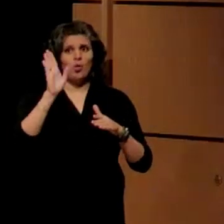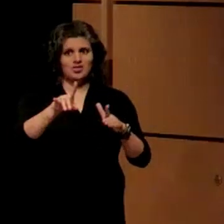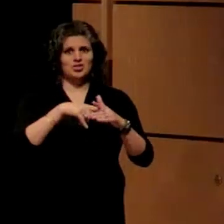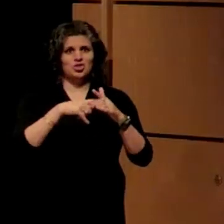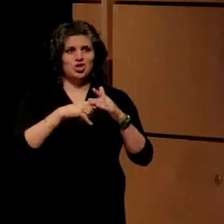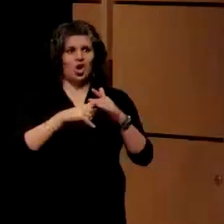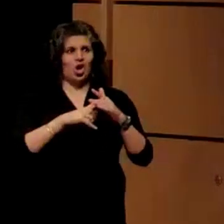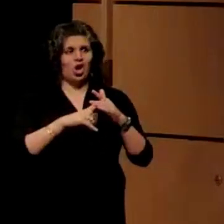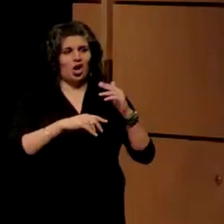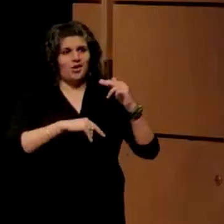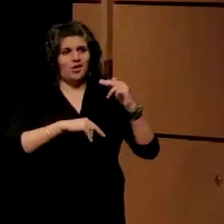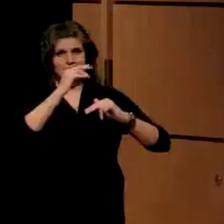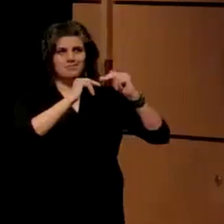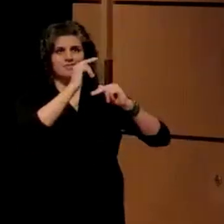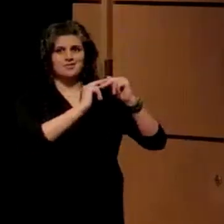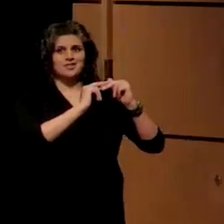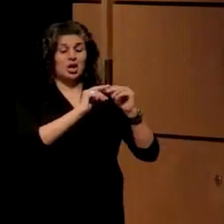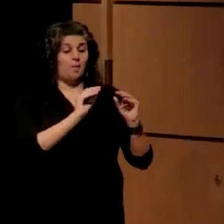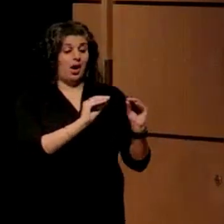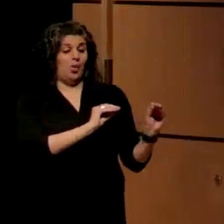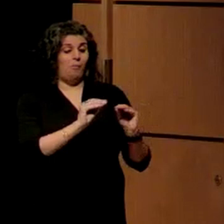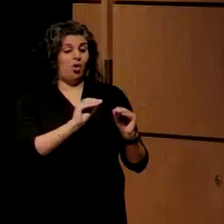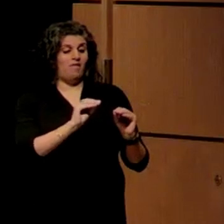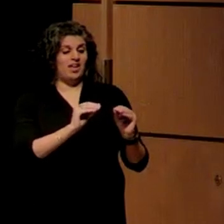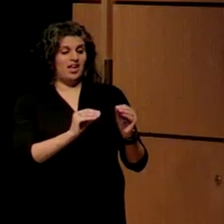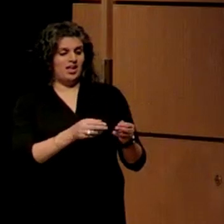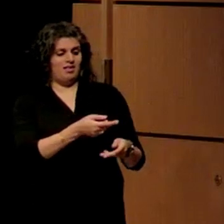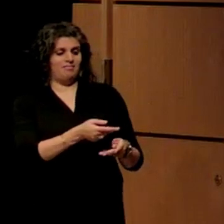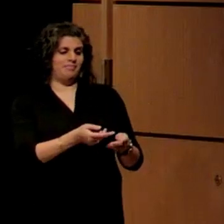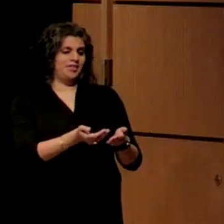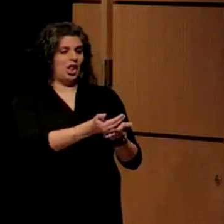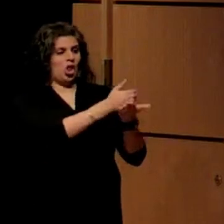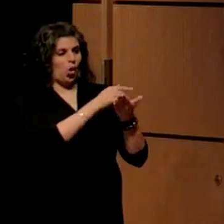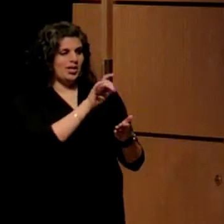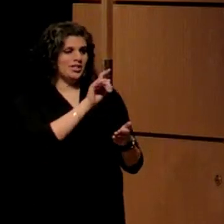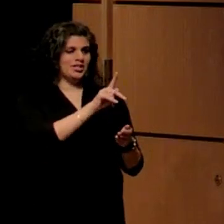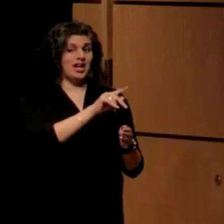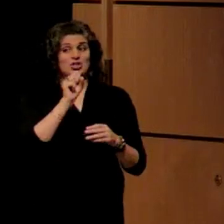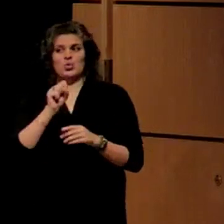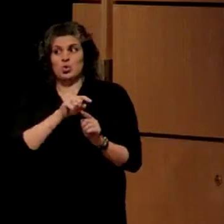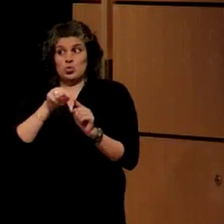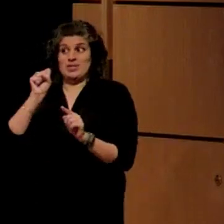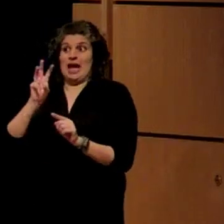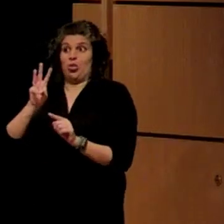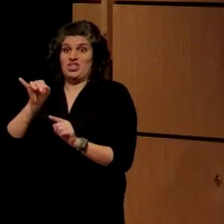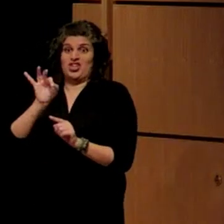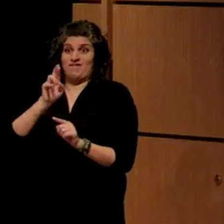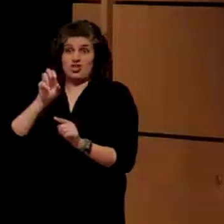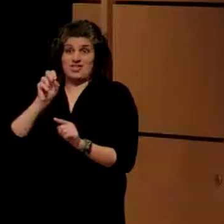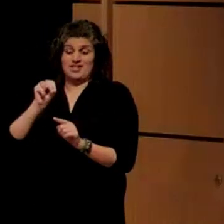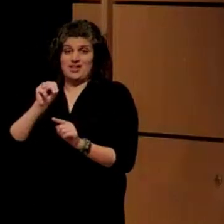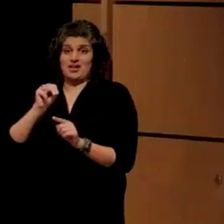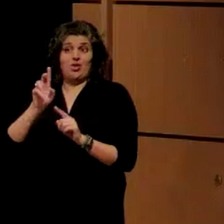by moving the loading dock to Southwest Jefferson Street beginning in February of 2023. The